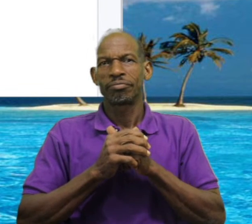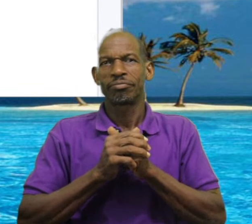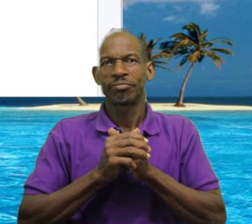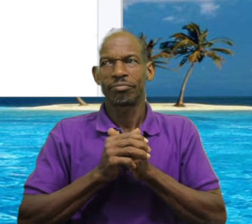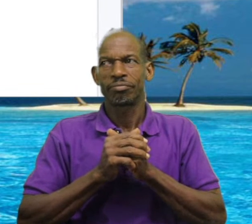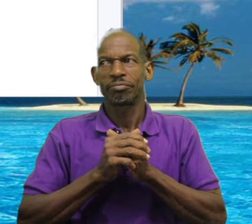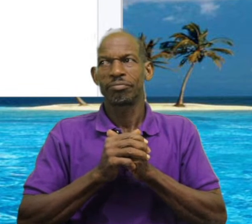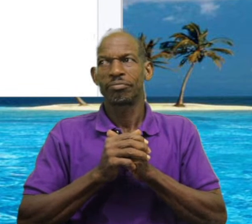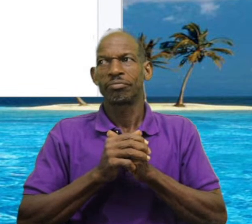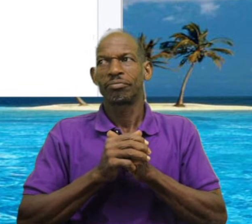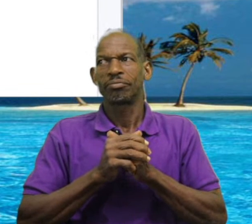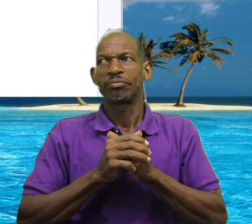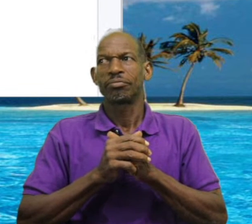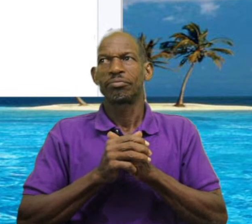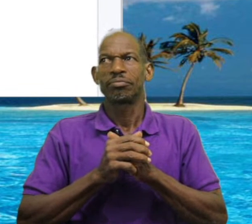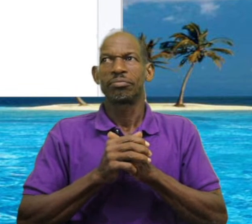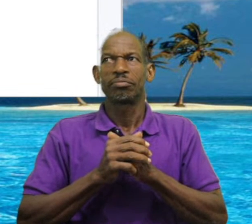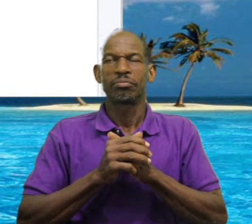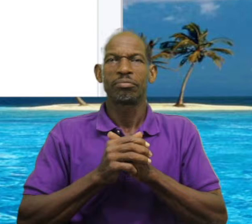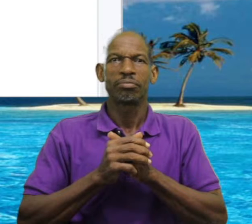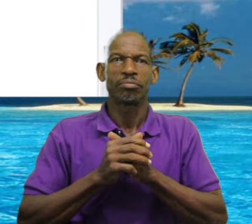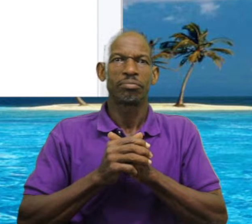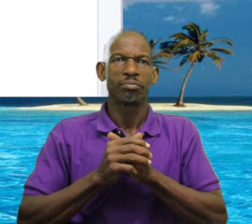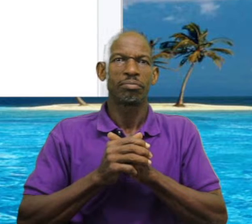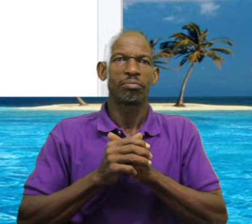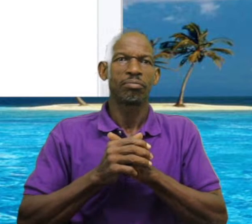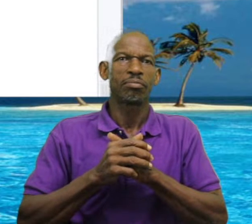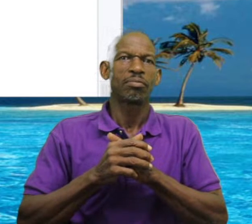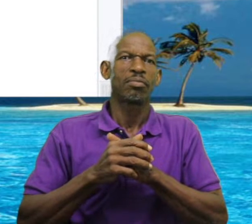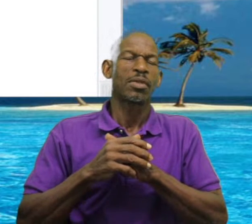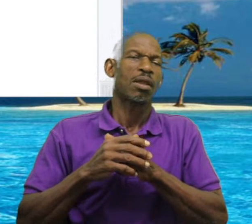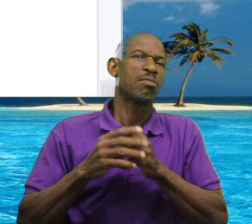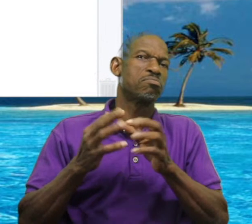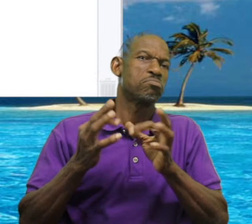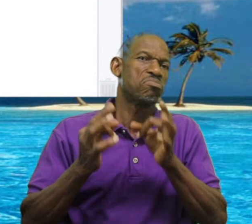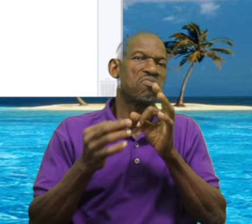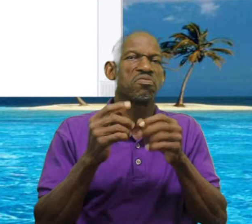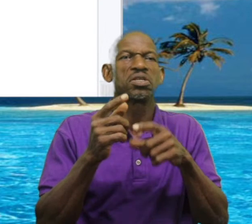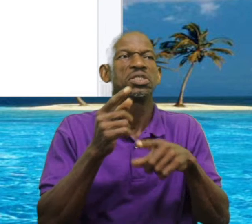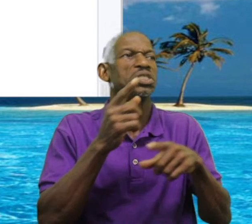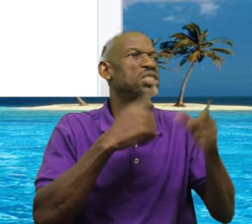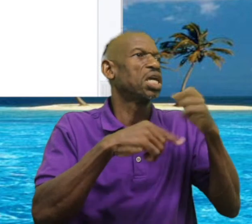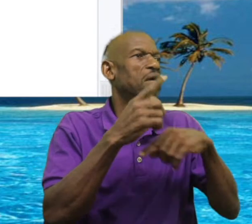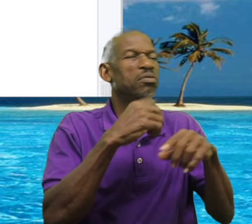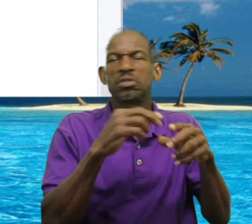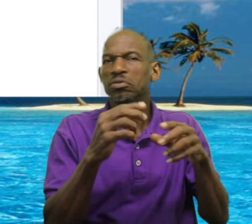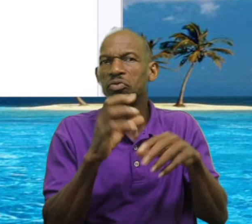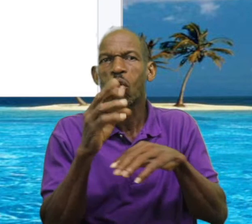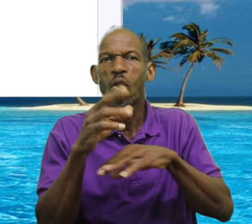These are types of words that we use when we are talking, whether it is sign language or English.